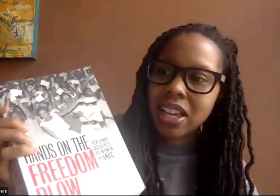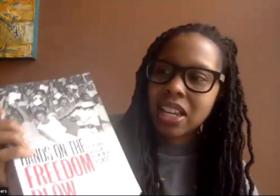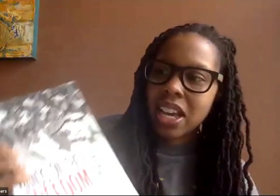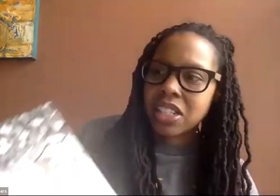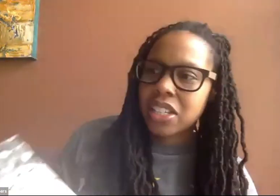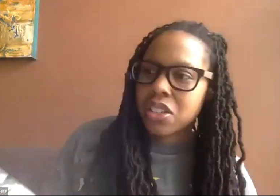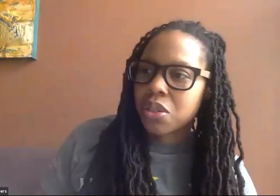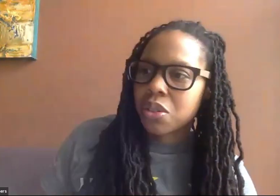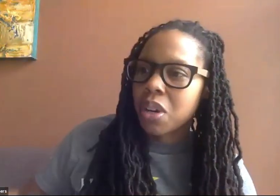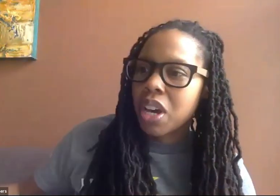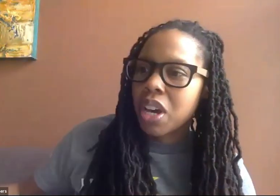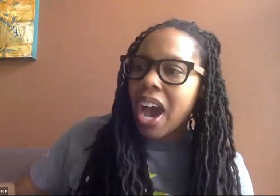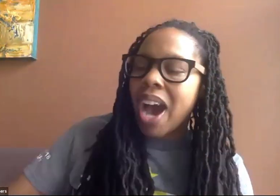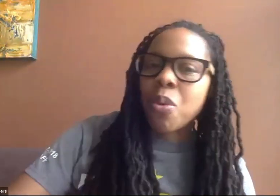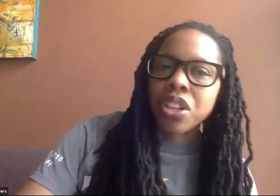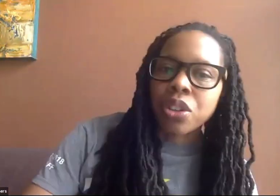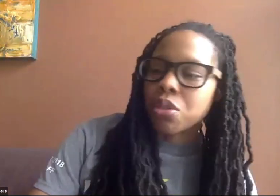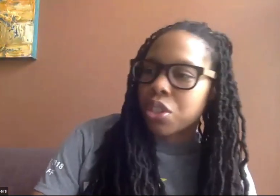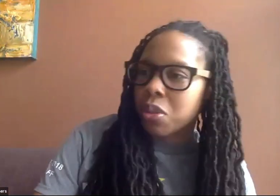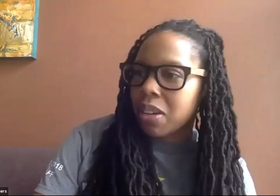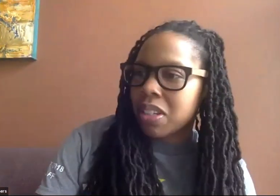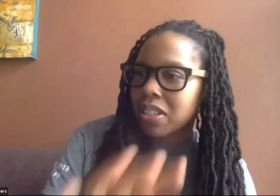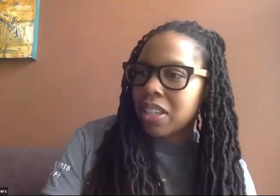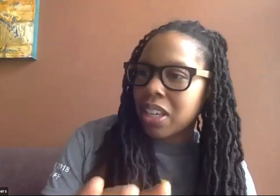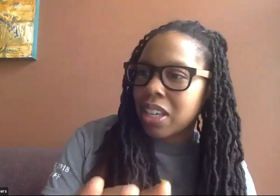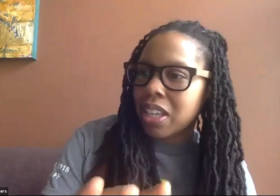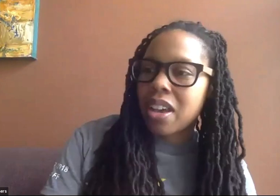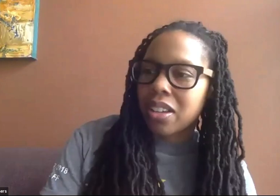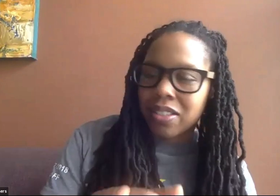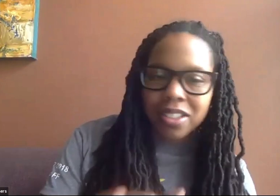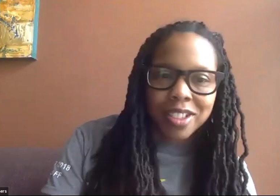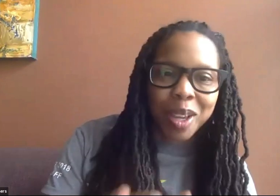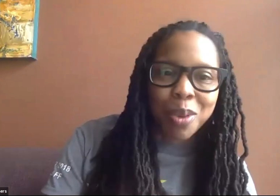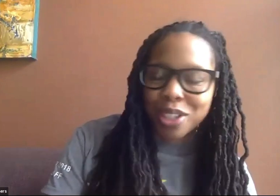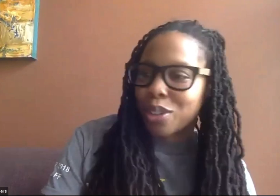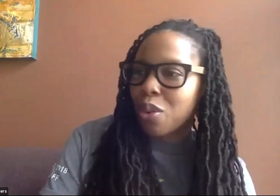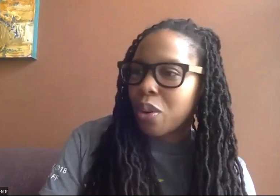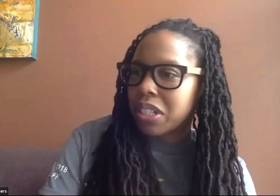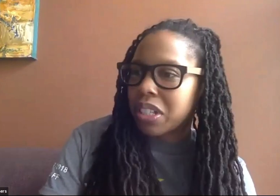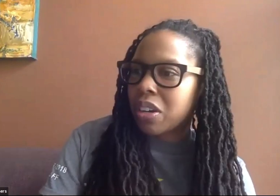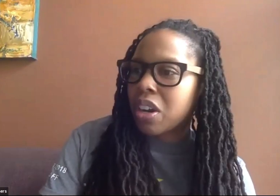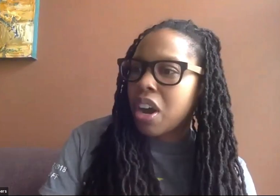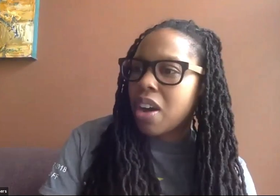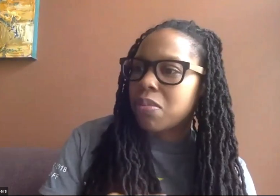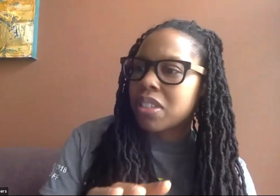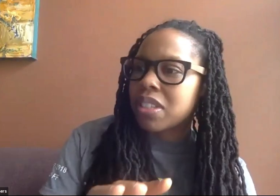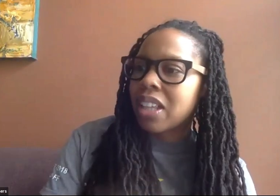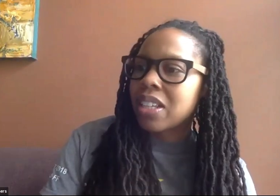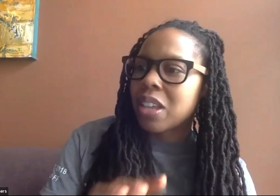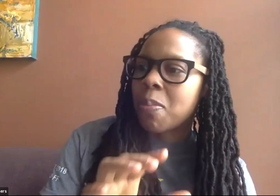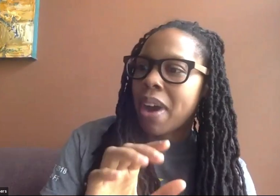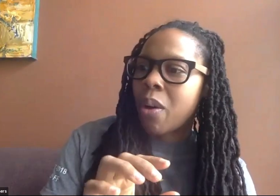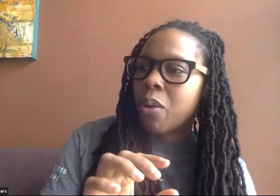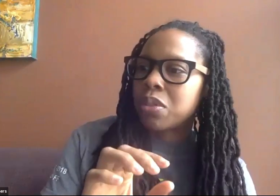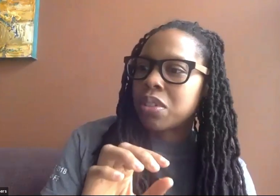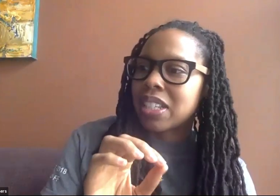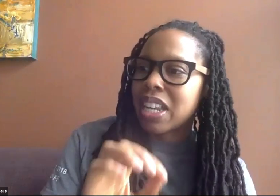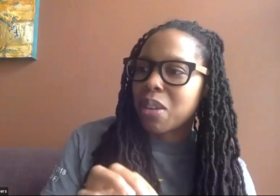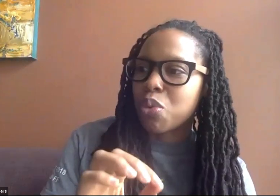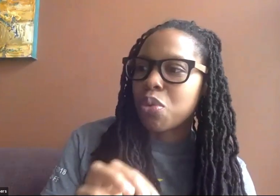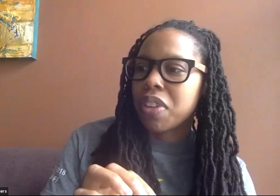at the NEH Institute. I want you, Judy, I want to keep sticking with your stories here. Tell us